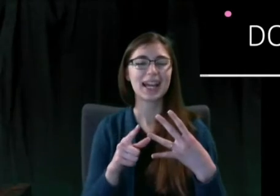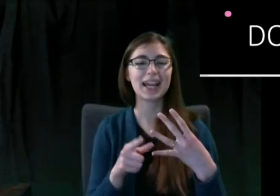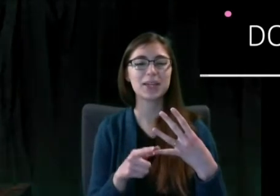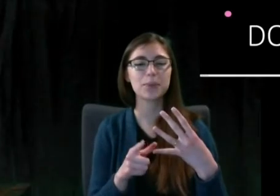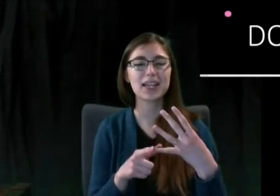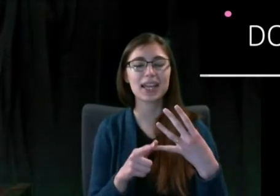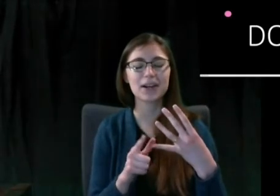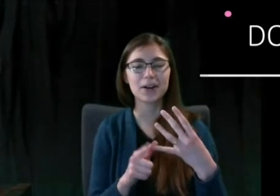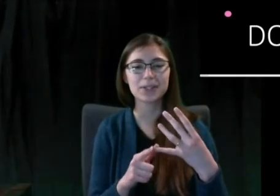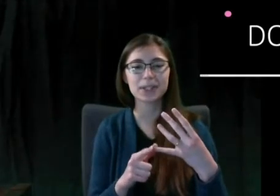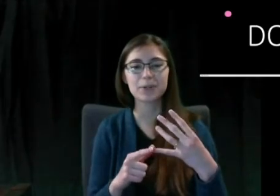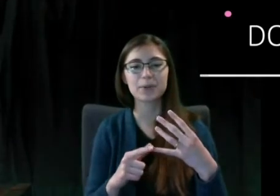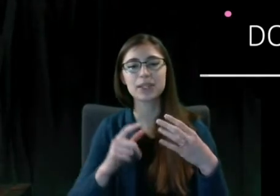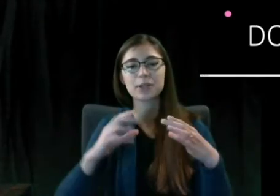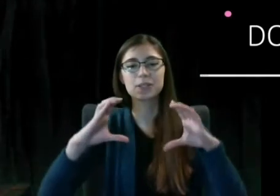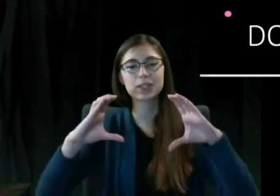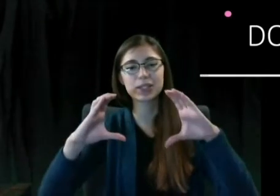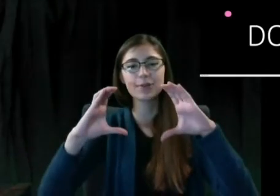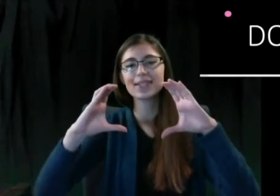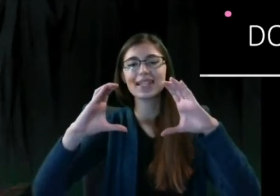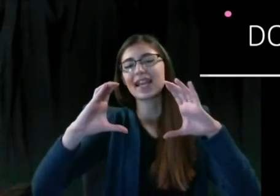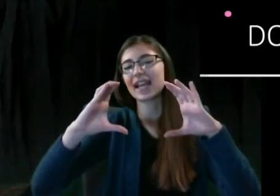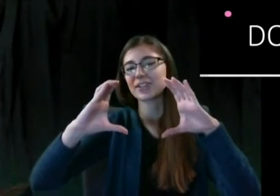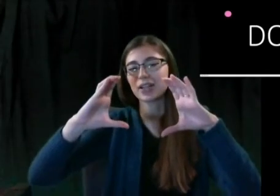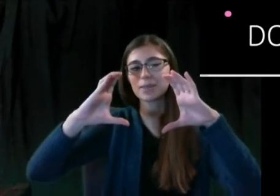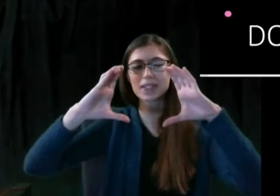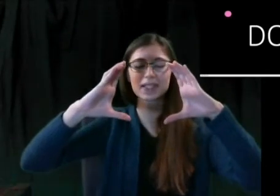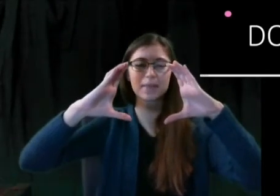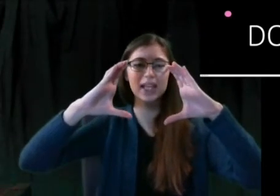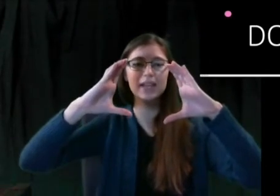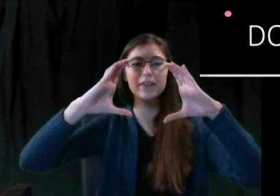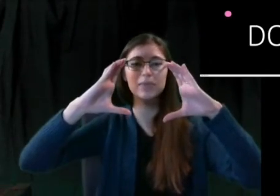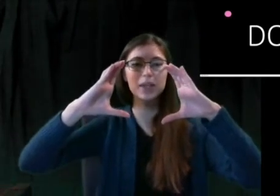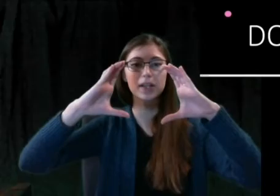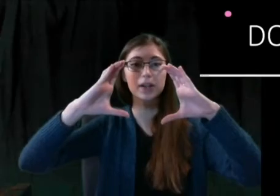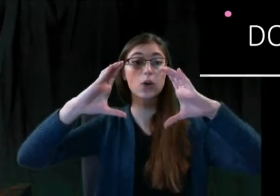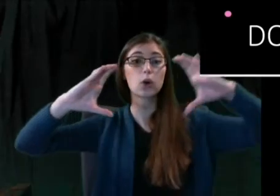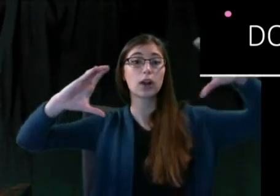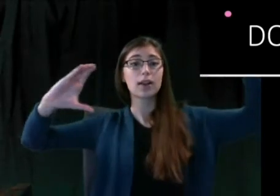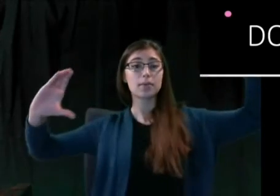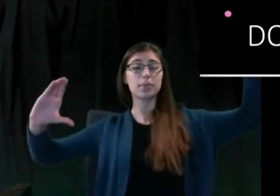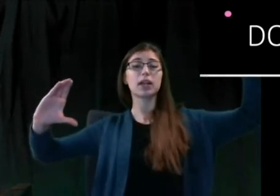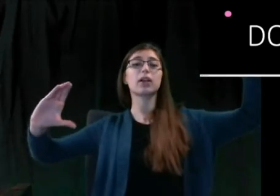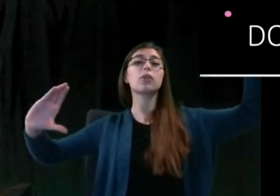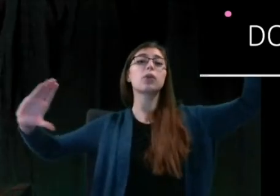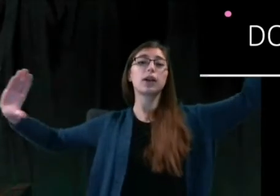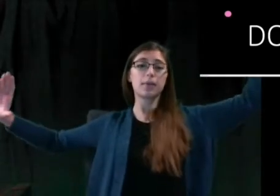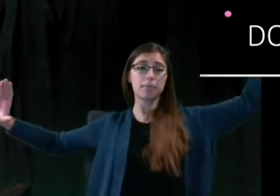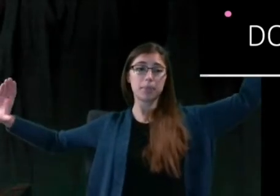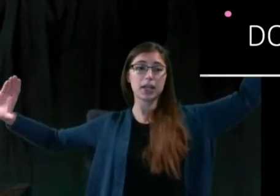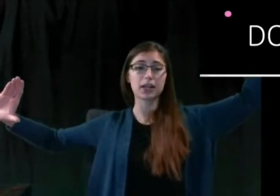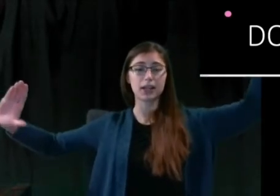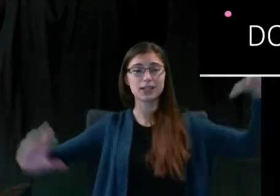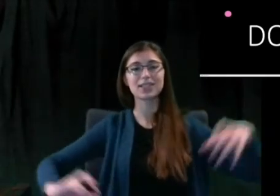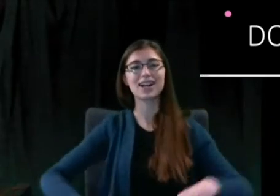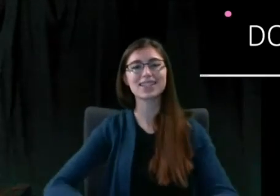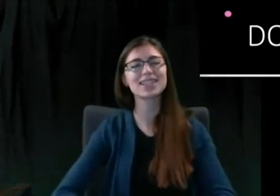And we can also use two C hand shapes to make even bigger or bigger dots,